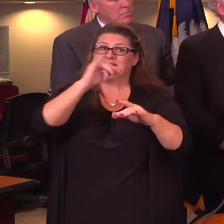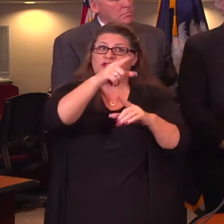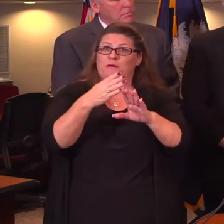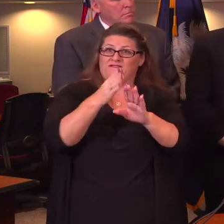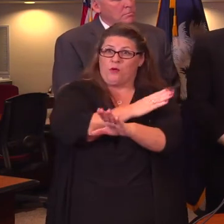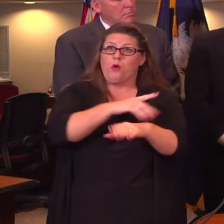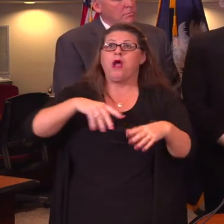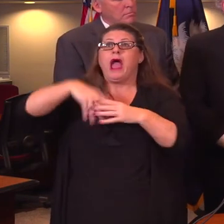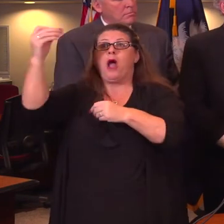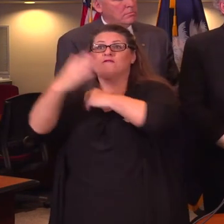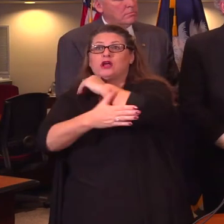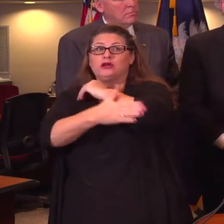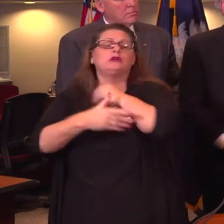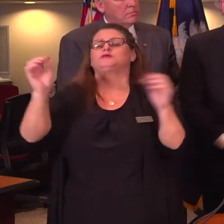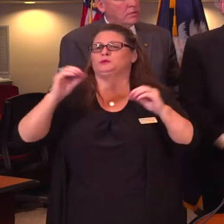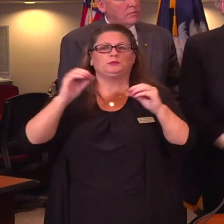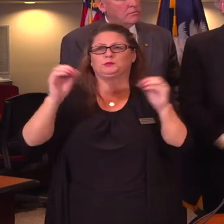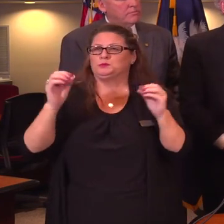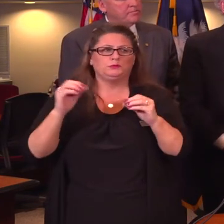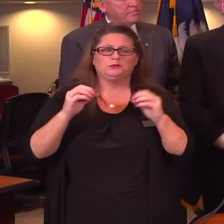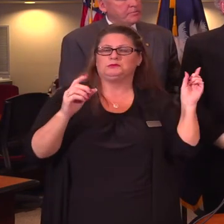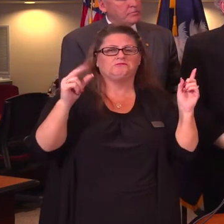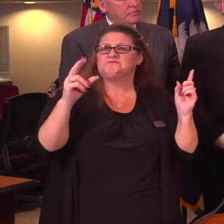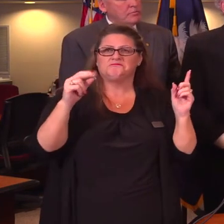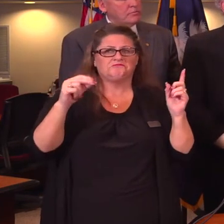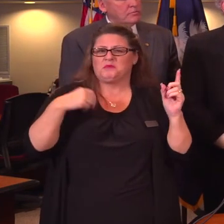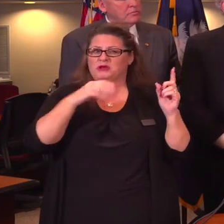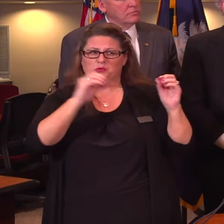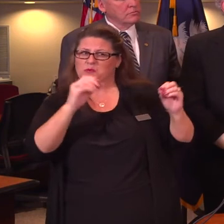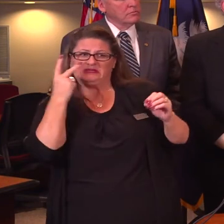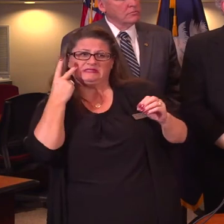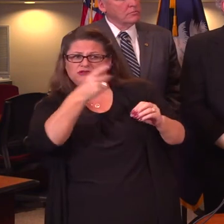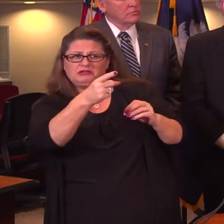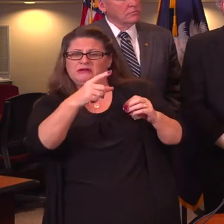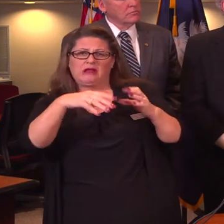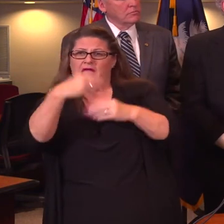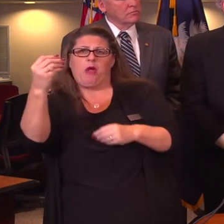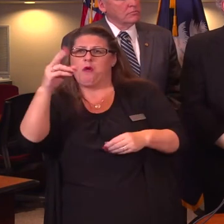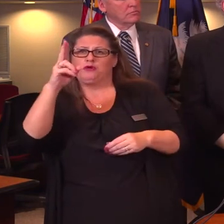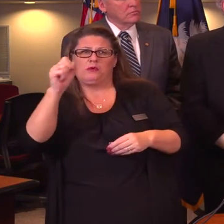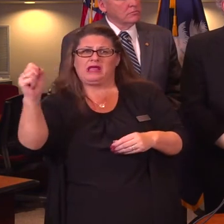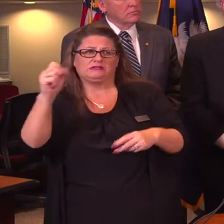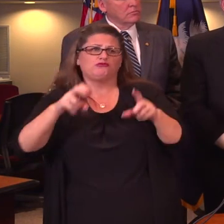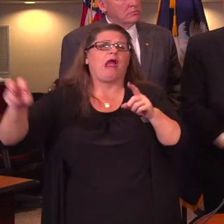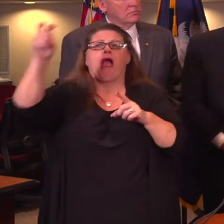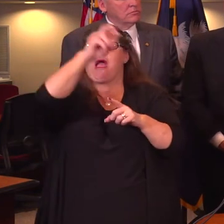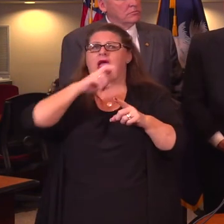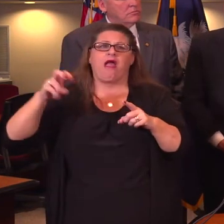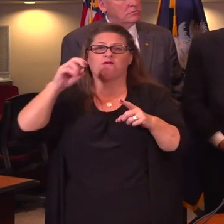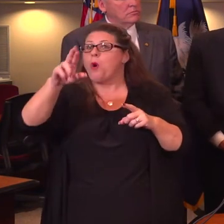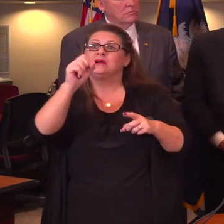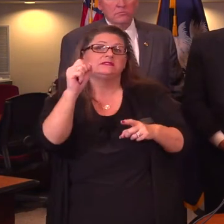becoming ill? That's correct. We don't have a history that she has traveled outside of the United States and outside of South